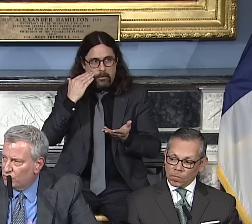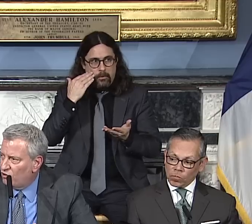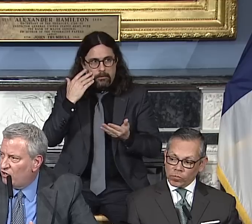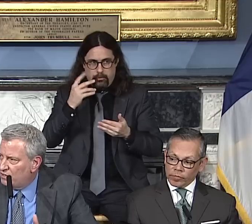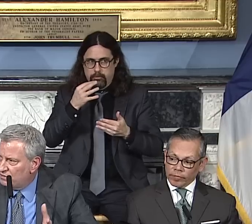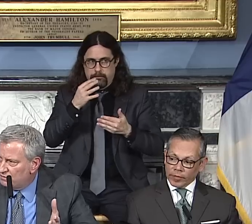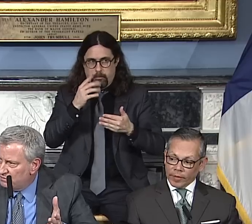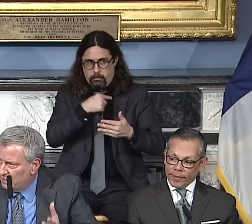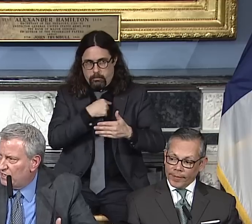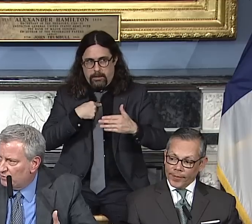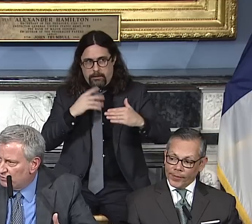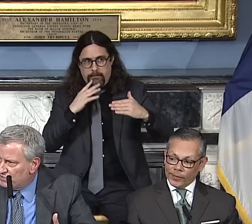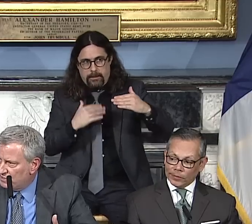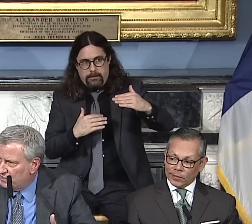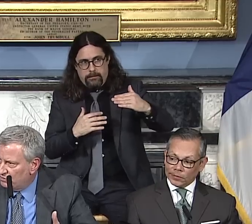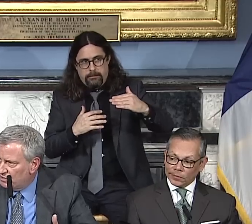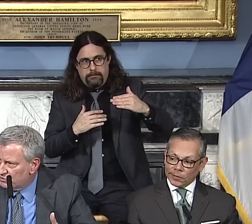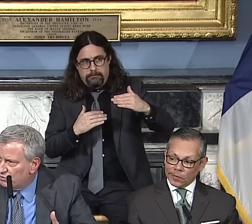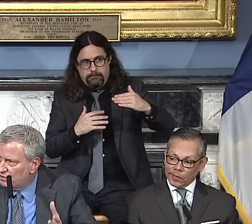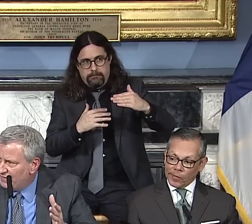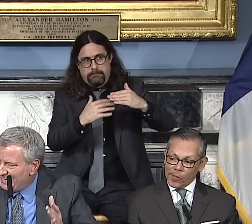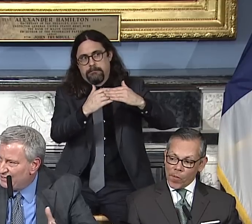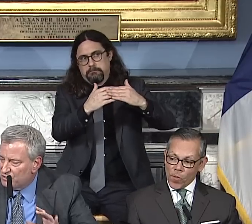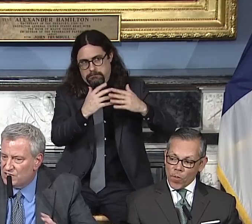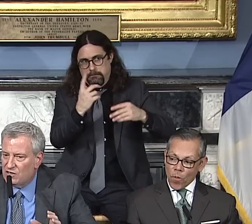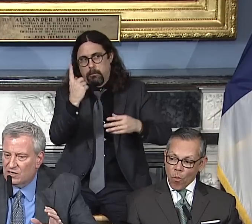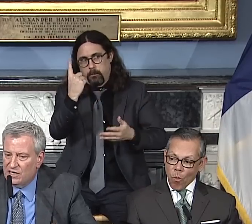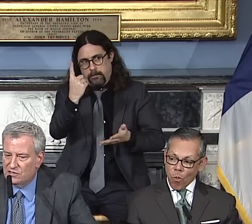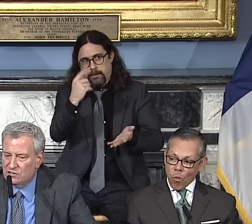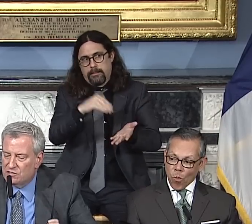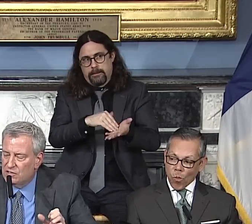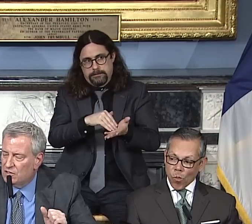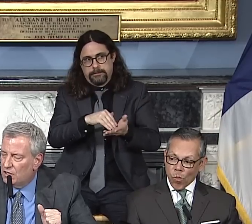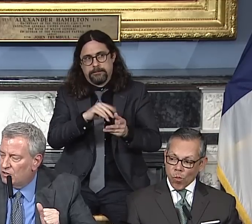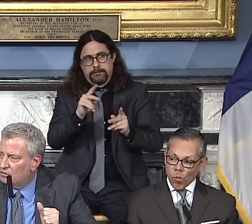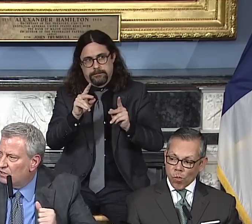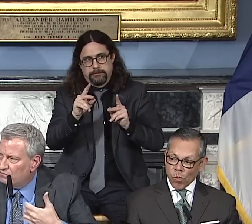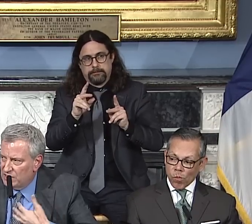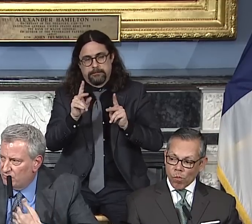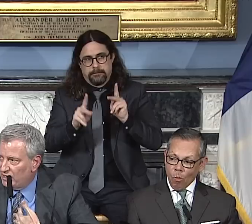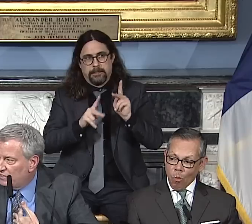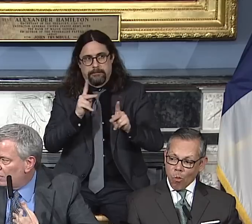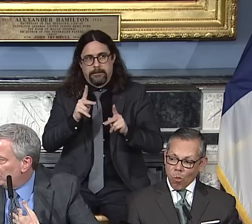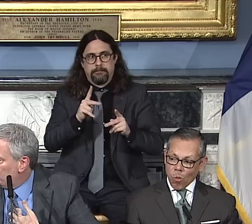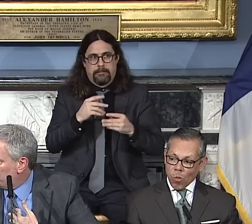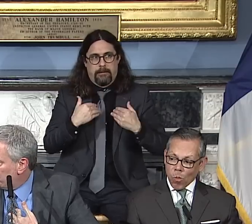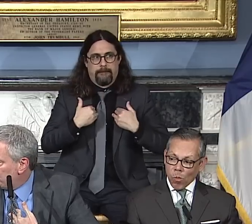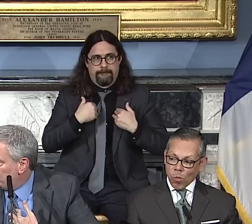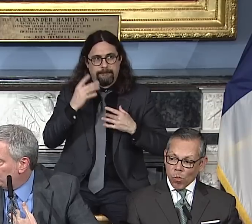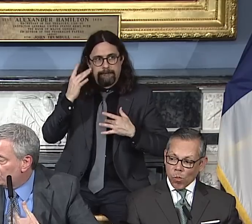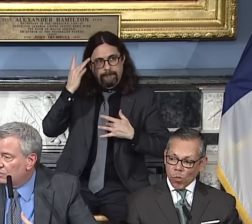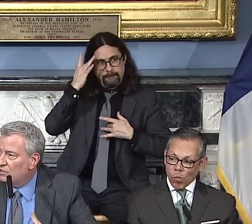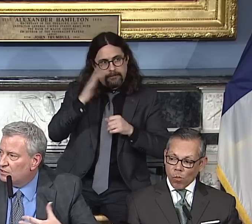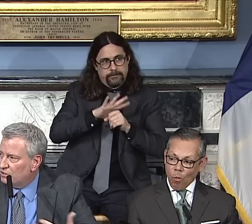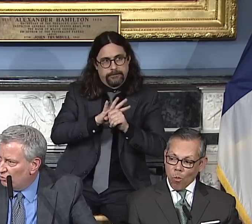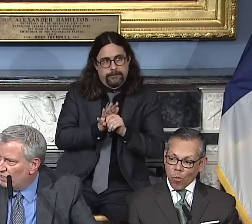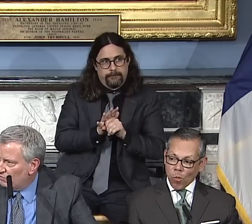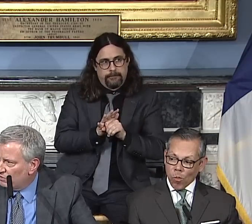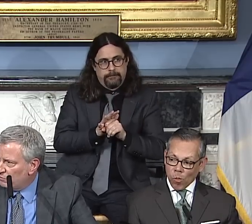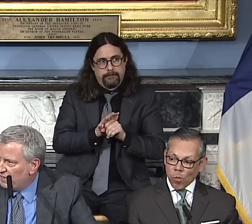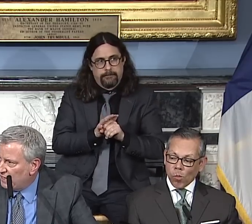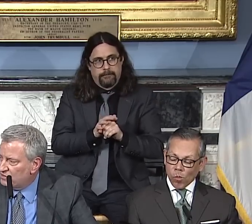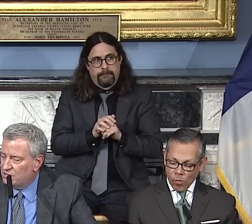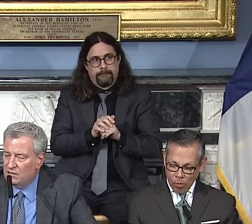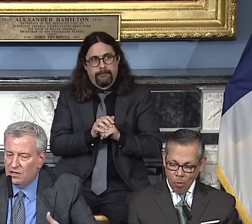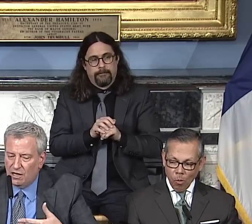very broad dynamic we've seen here and elsewhere of 80% of cases are, forgive my non-medical phraseology,